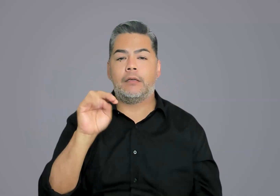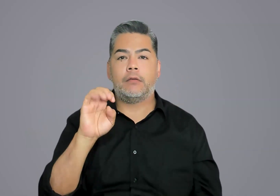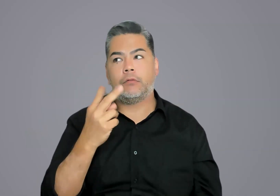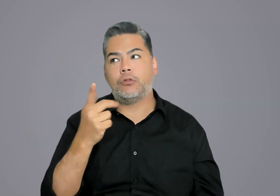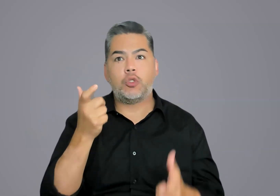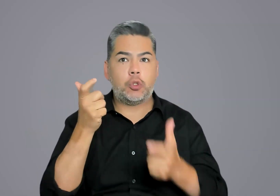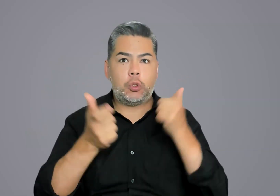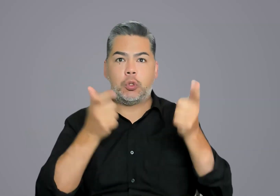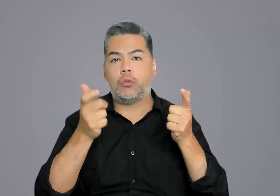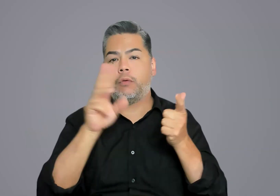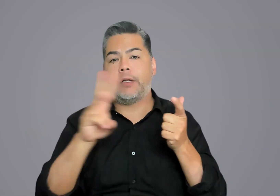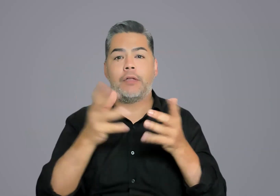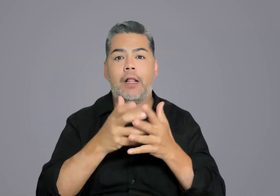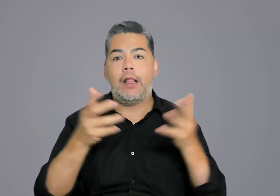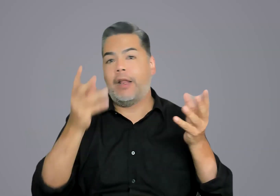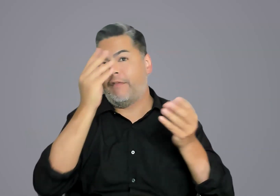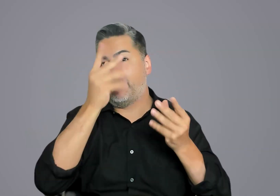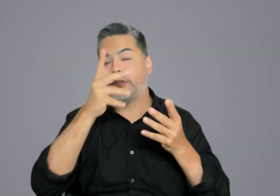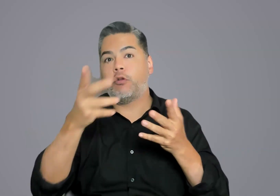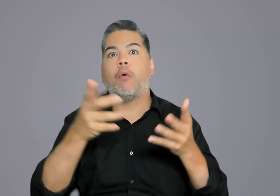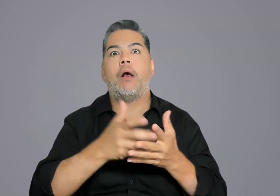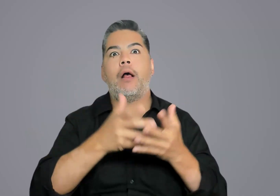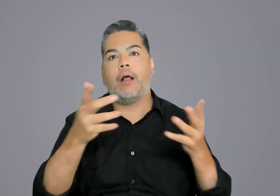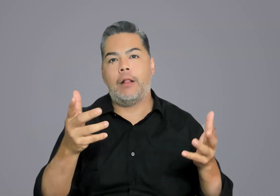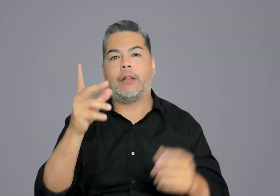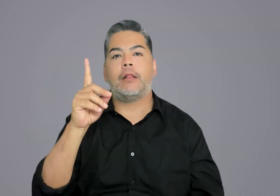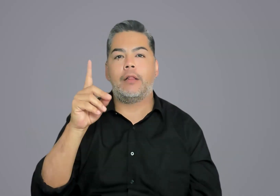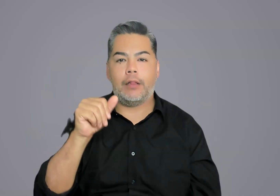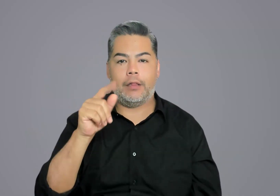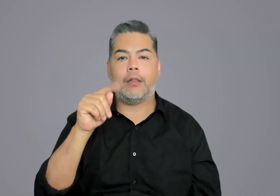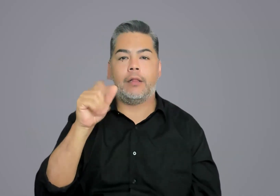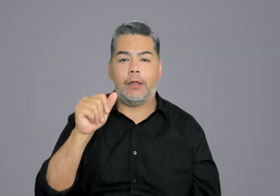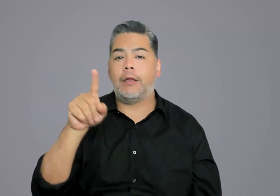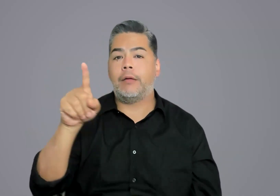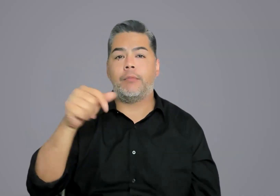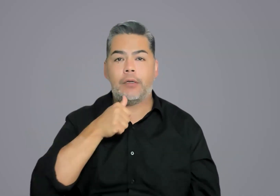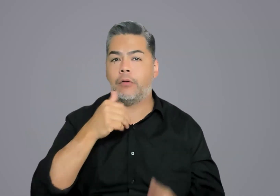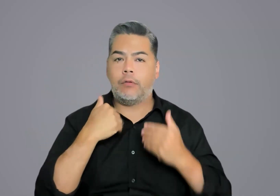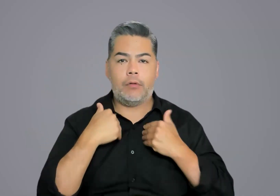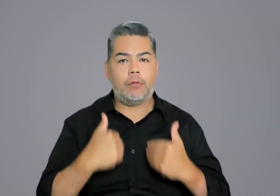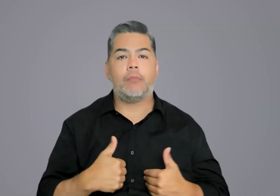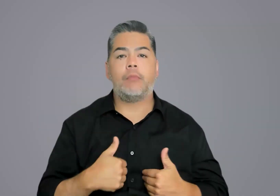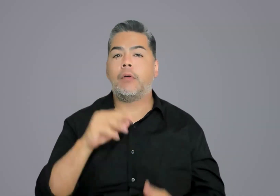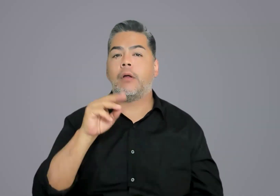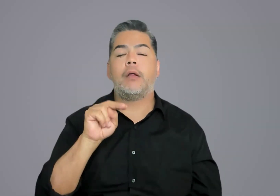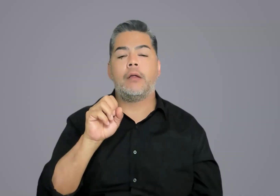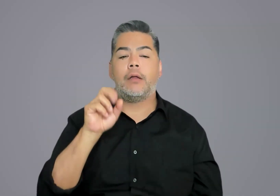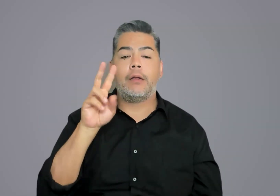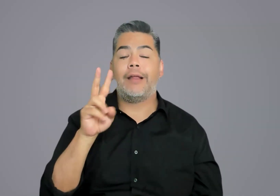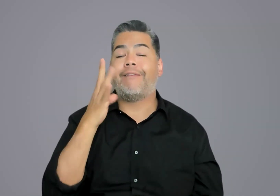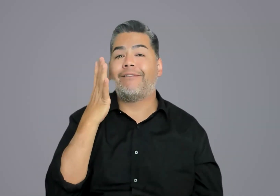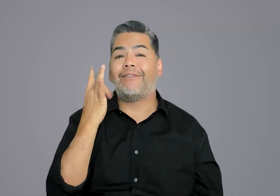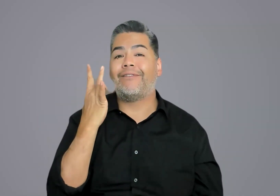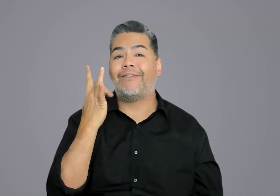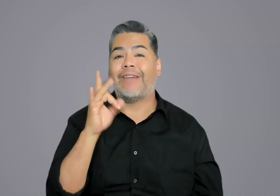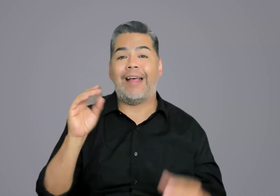we have a lot of data here. But as I was mentioning, the untitled body, untitled nav is because there's